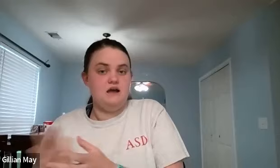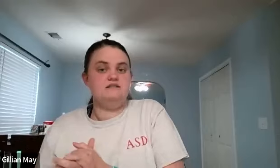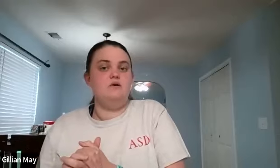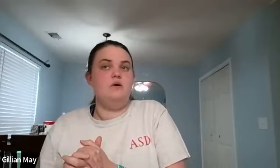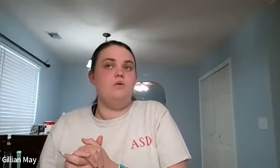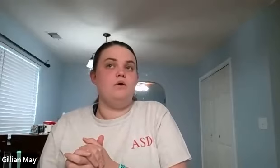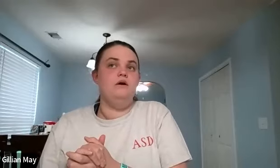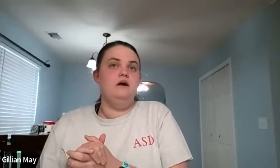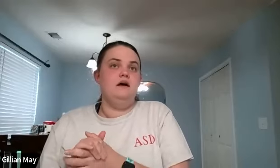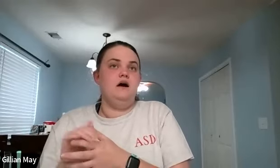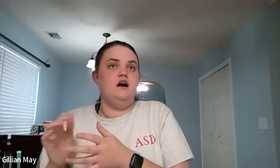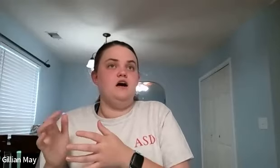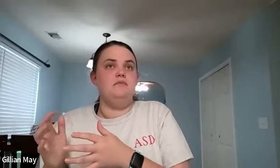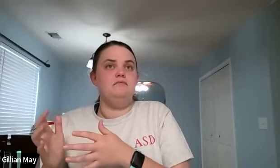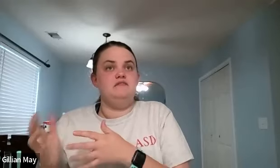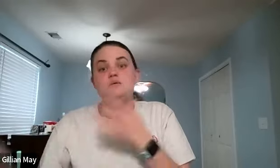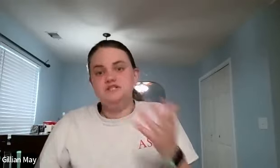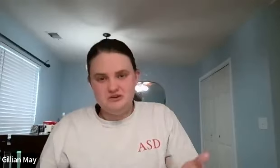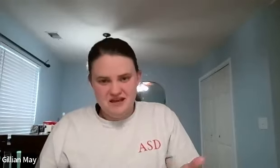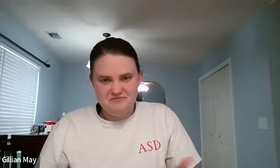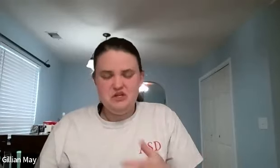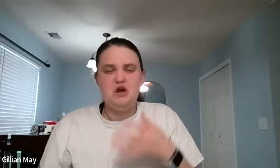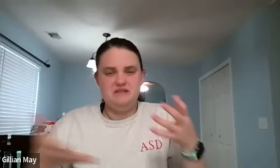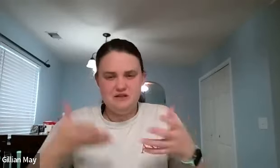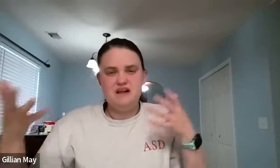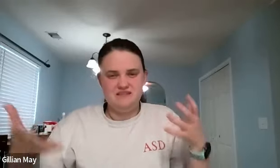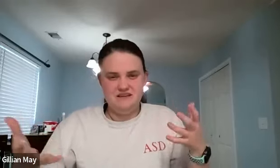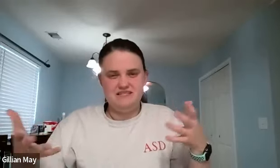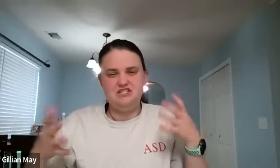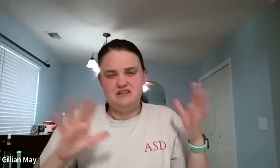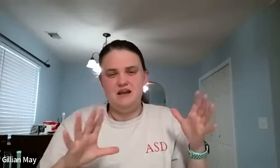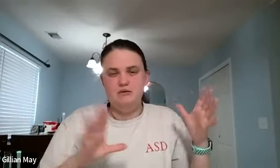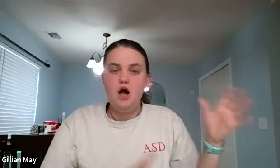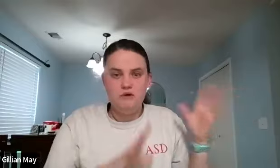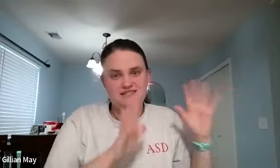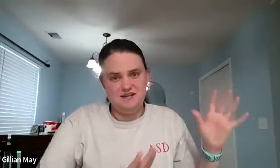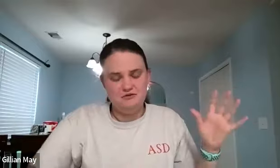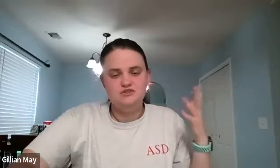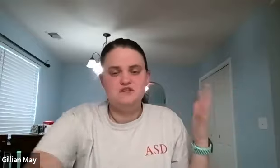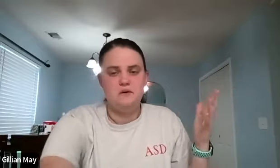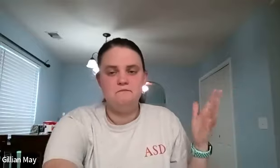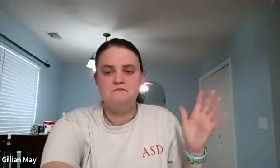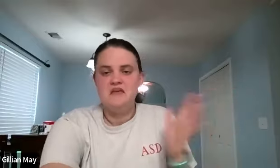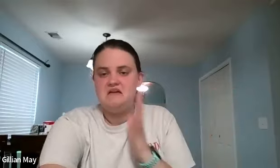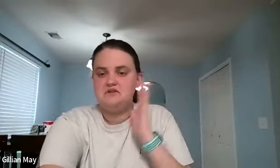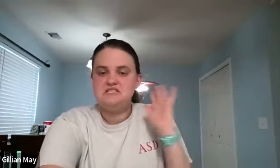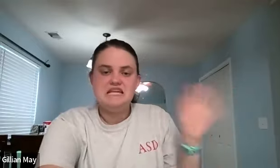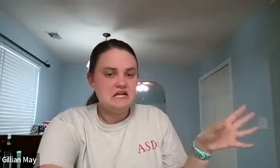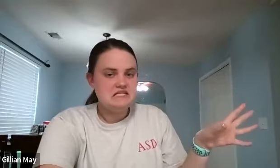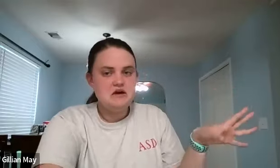class, or if no one shows up, it's those kinds of things. It's just kind of, it will help us know. So if you'll just let us know,